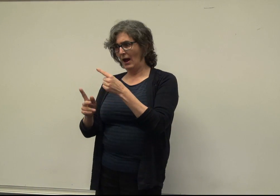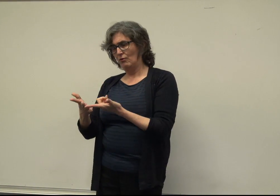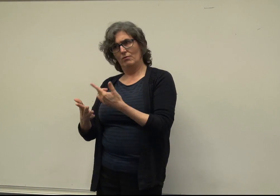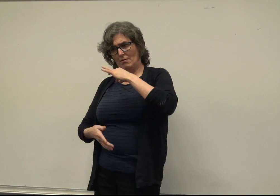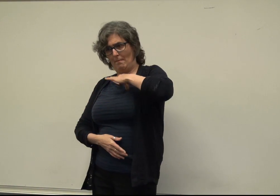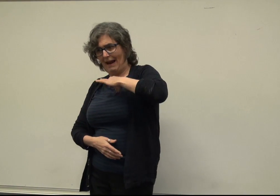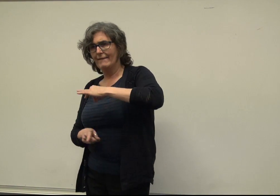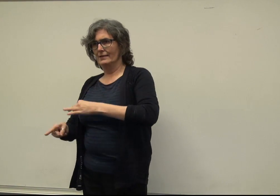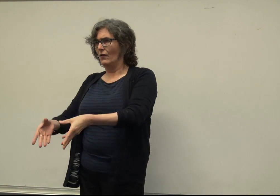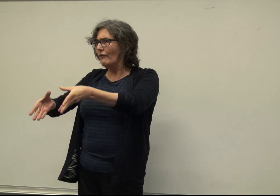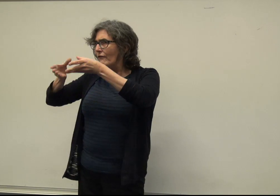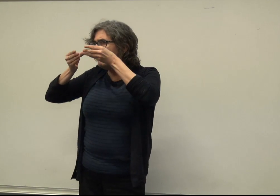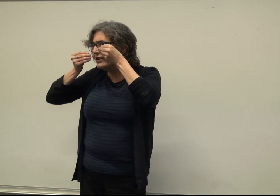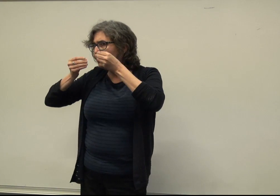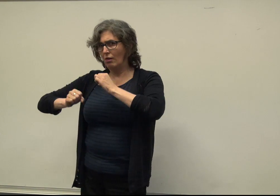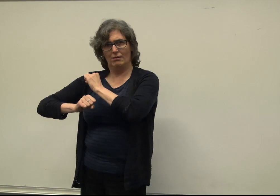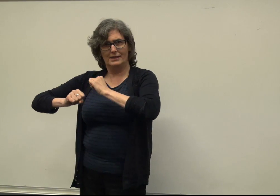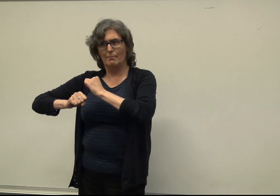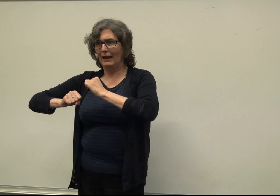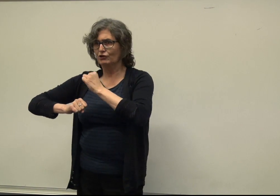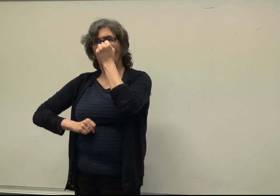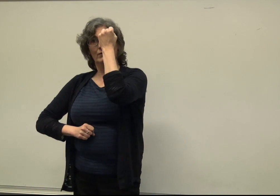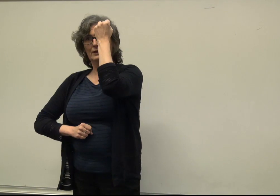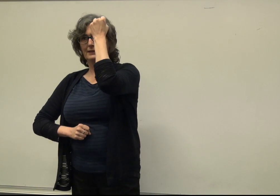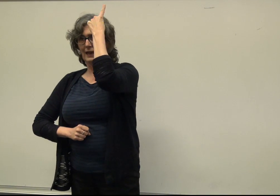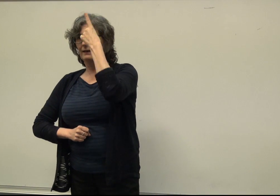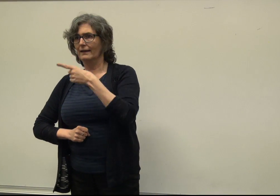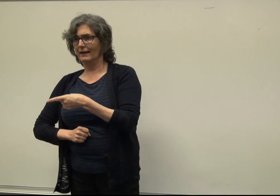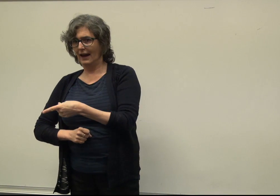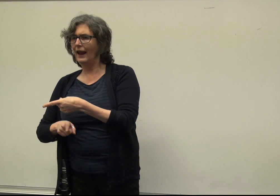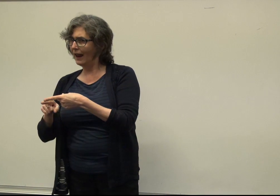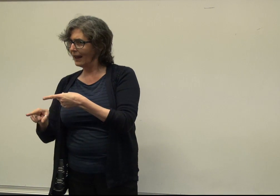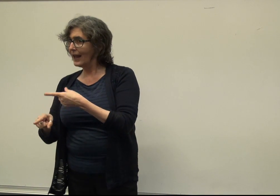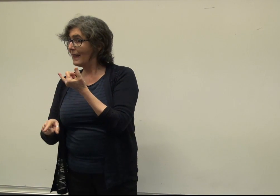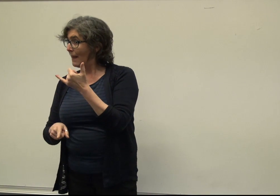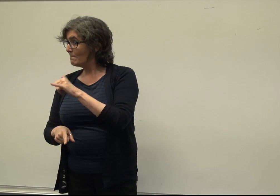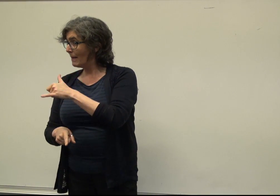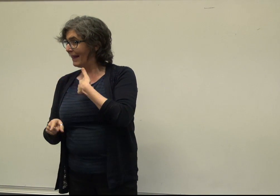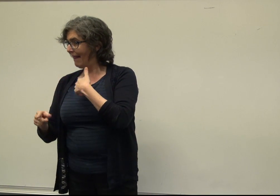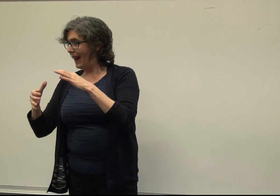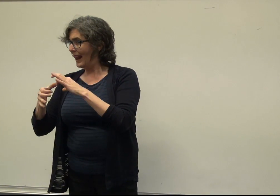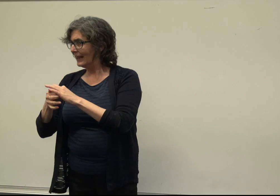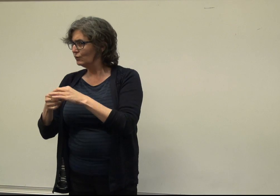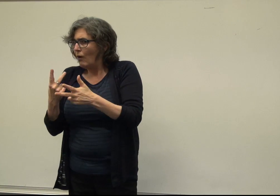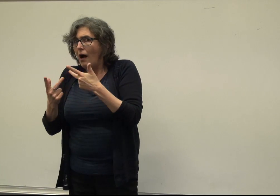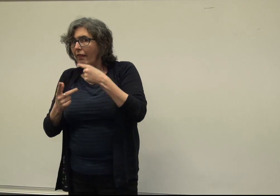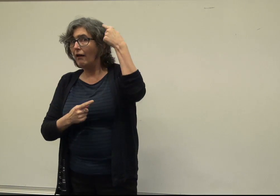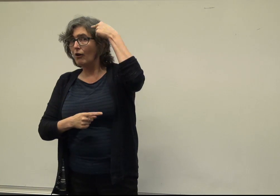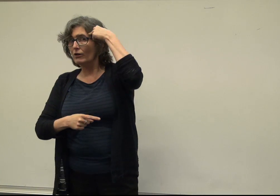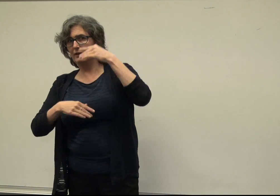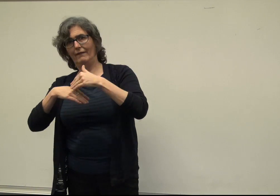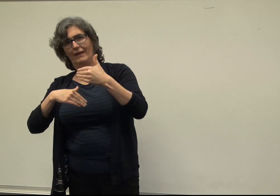that we mentioned before could actually interact with more general cognitive effects. The